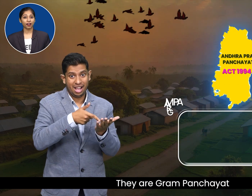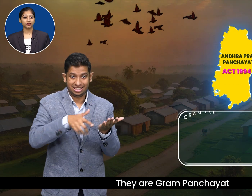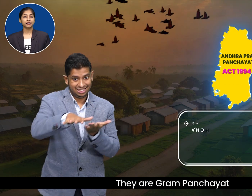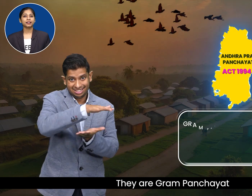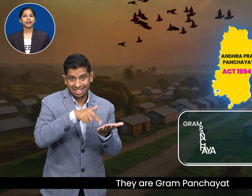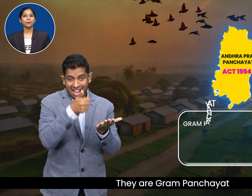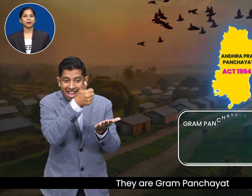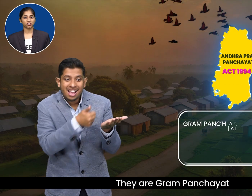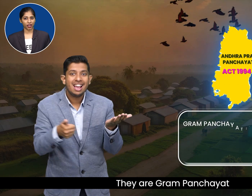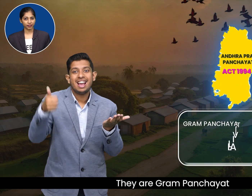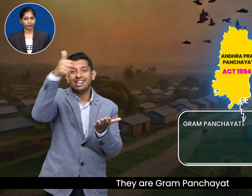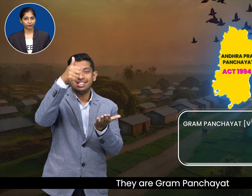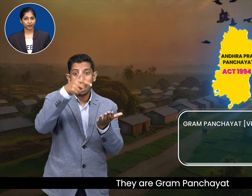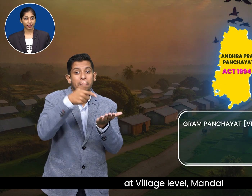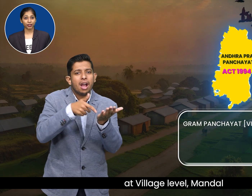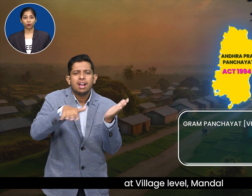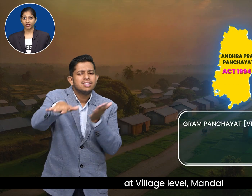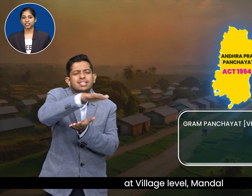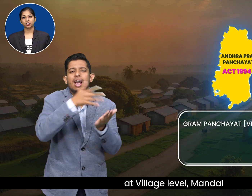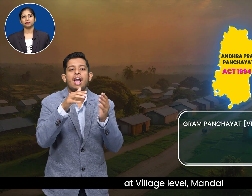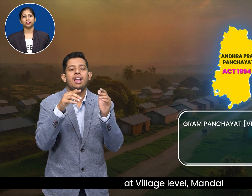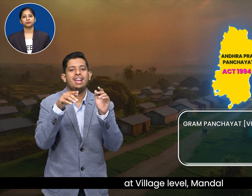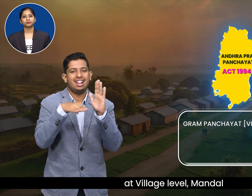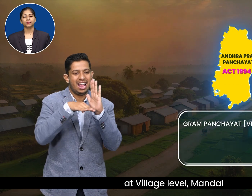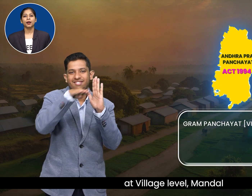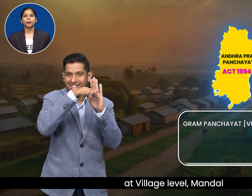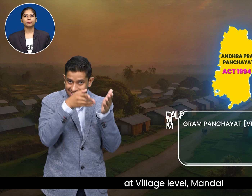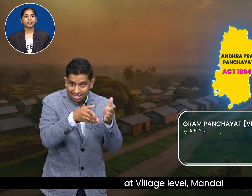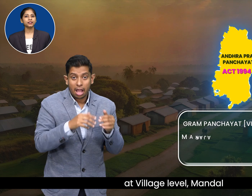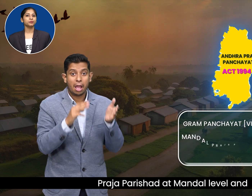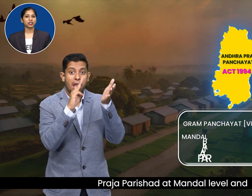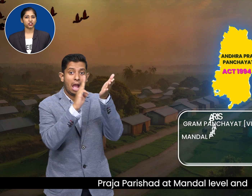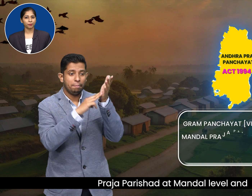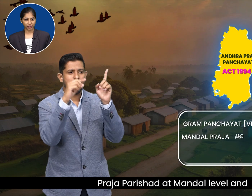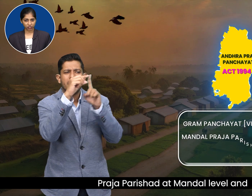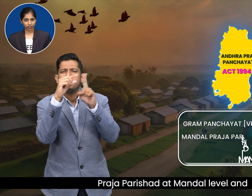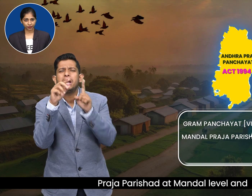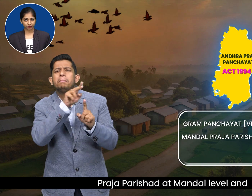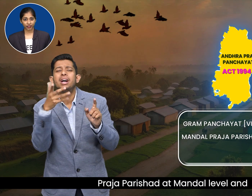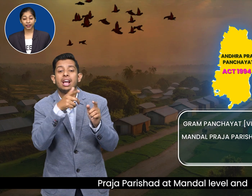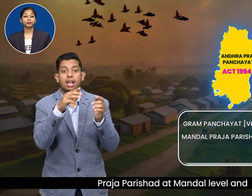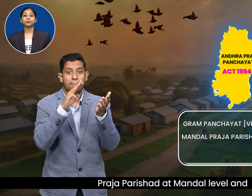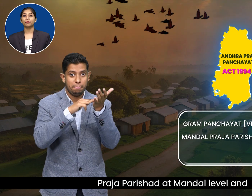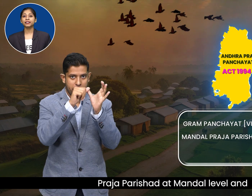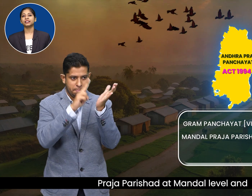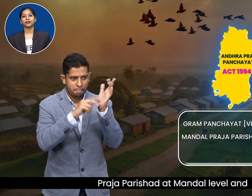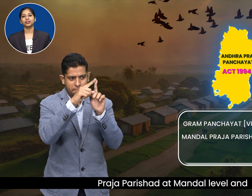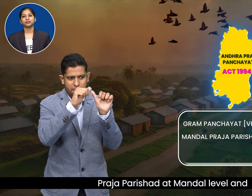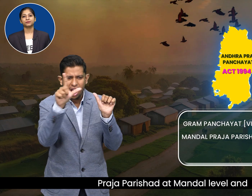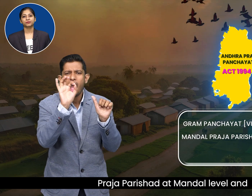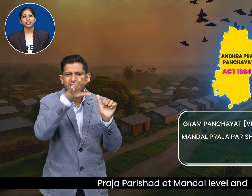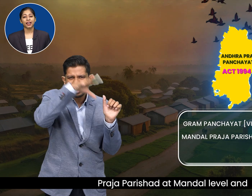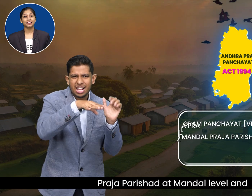They are Gram Panchayat at village level, Mandal Praja Parishad at Mandal